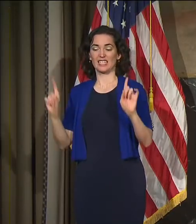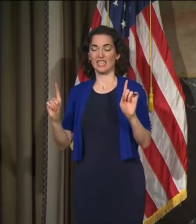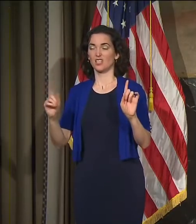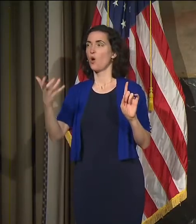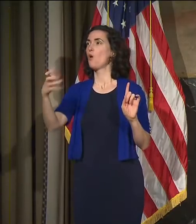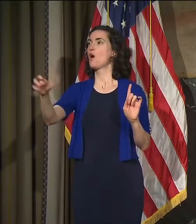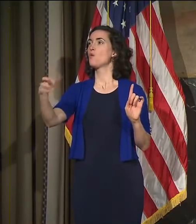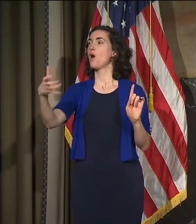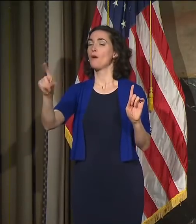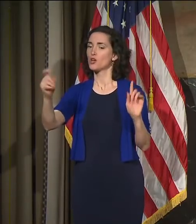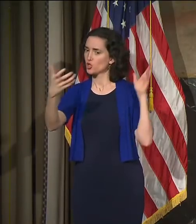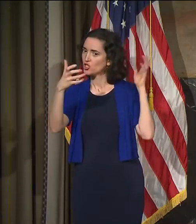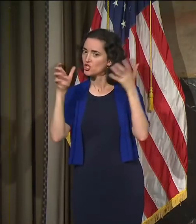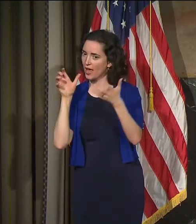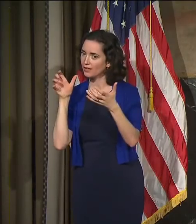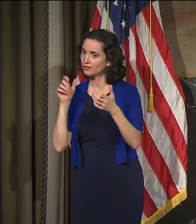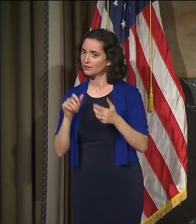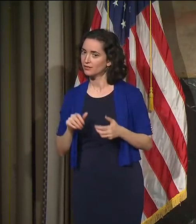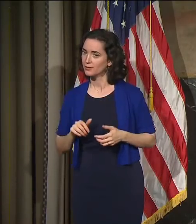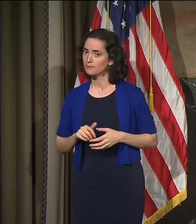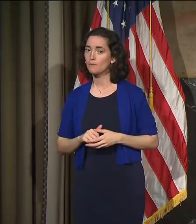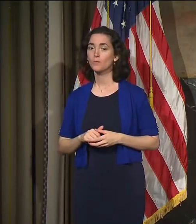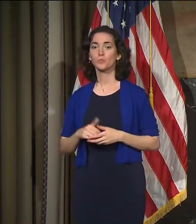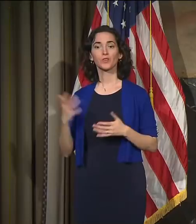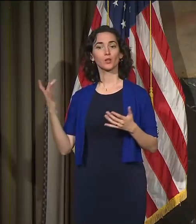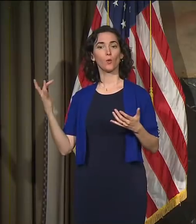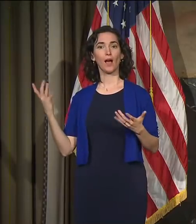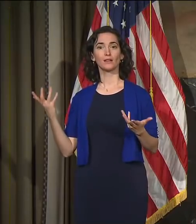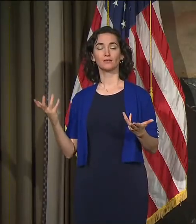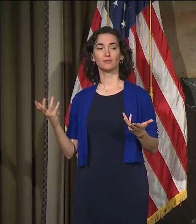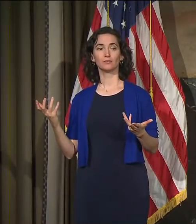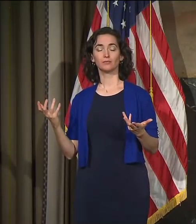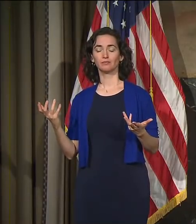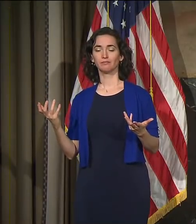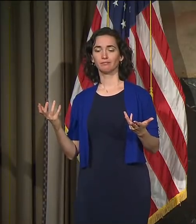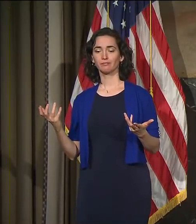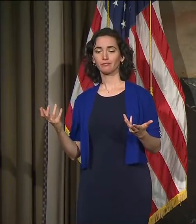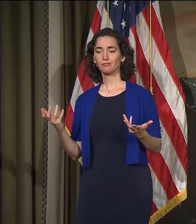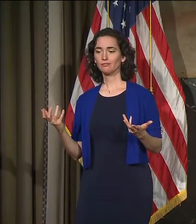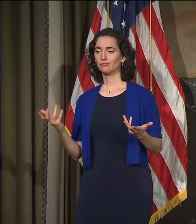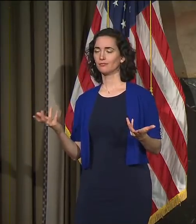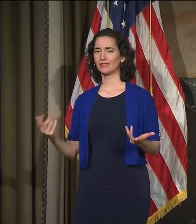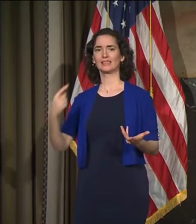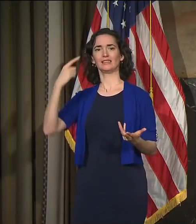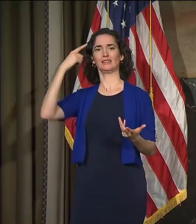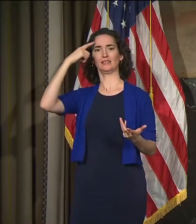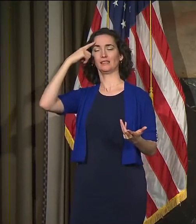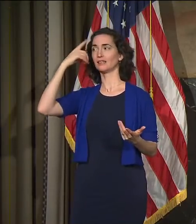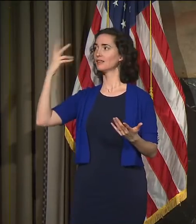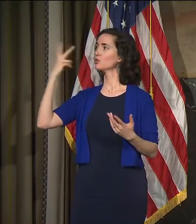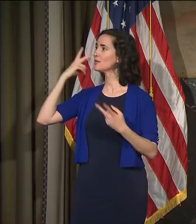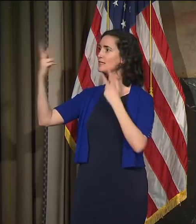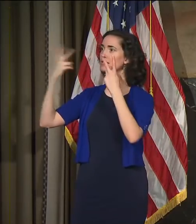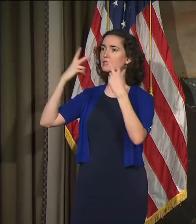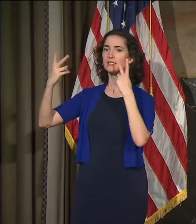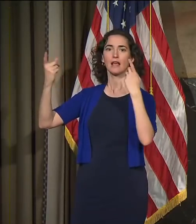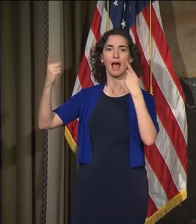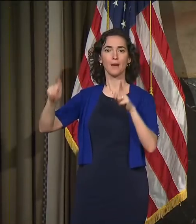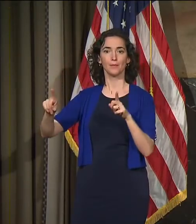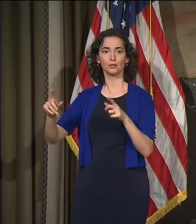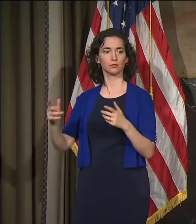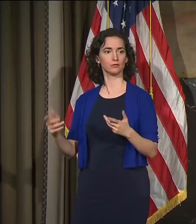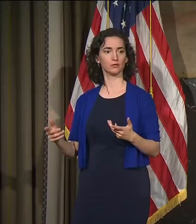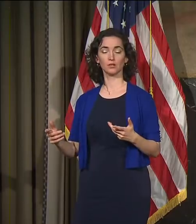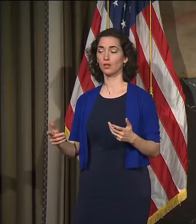Simply put, it's not an onerous thing to do, especially in light of the damage that can be